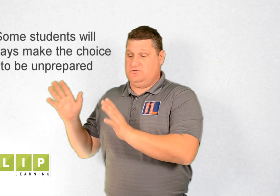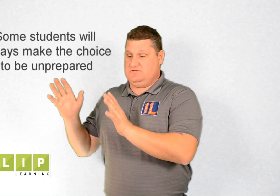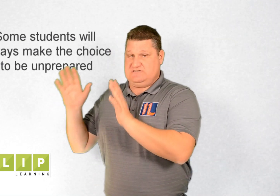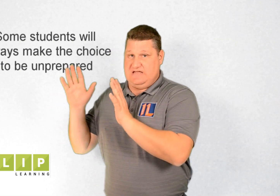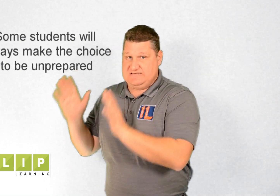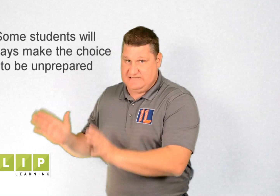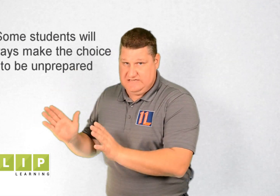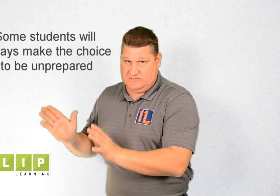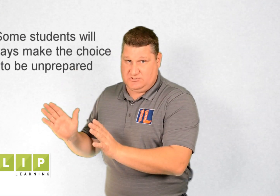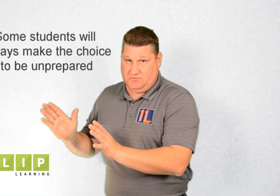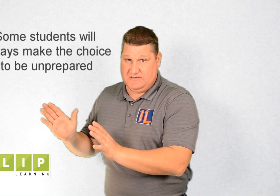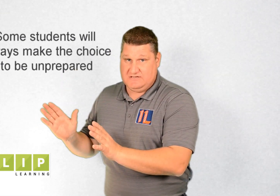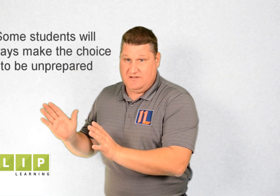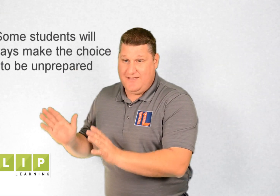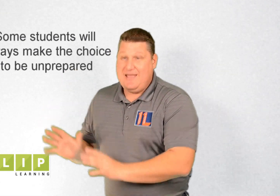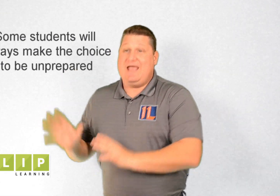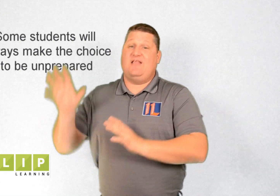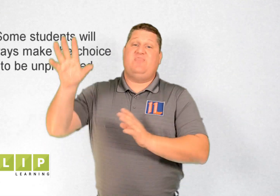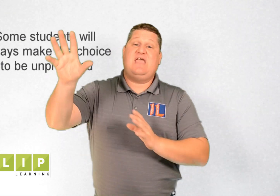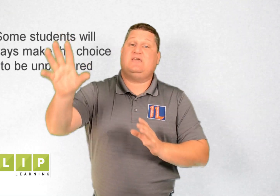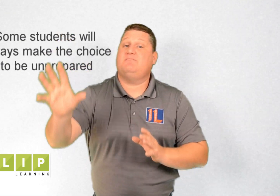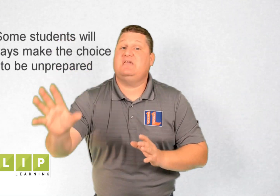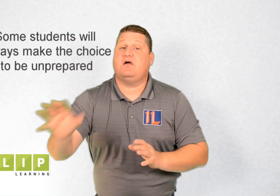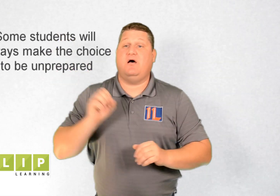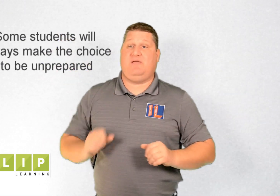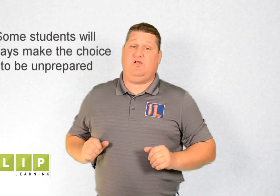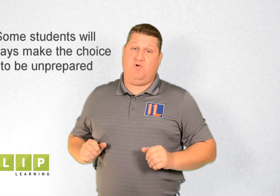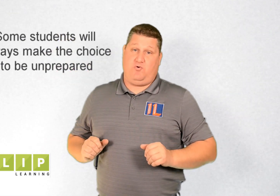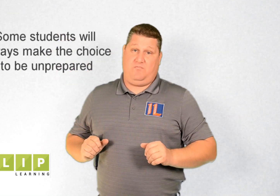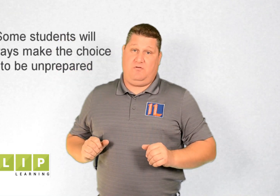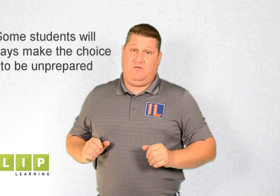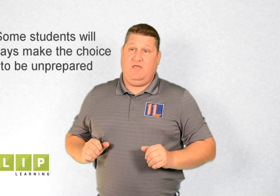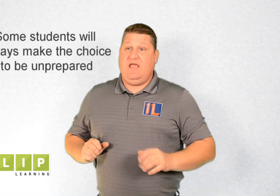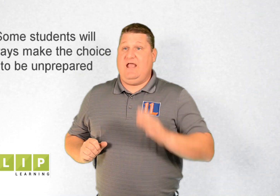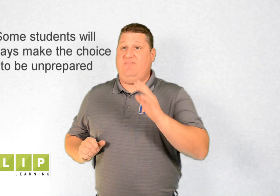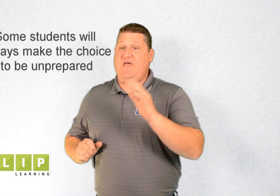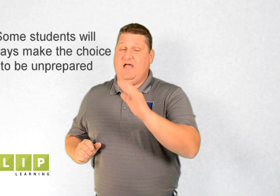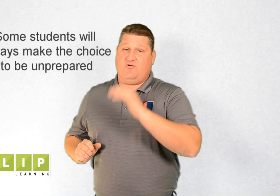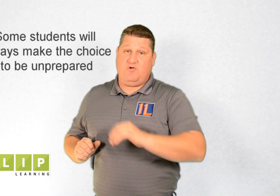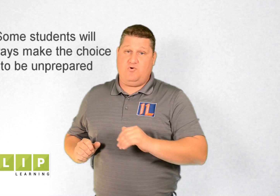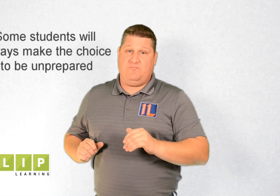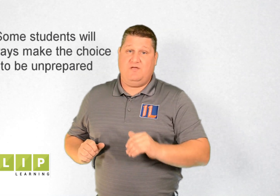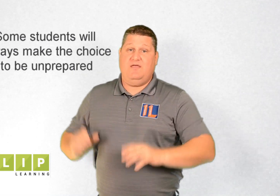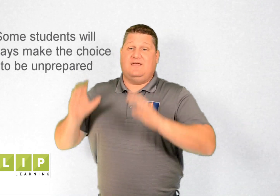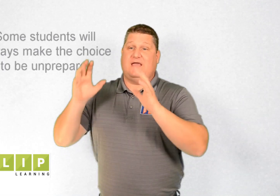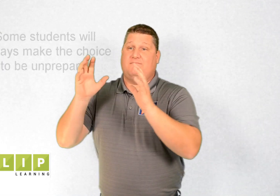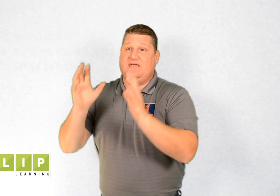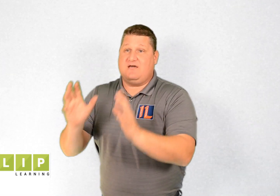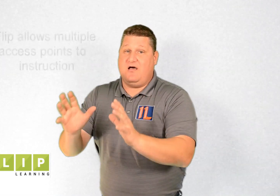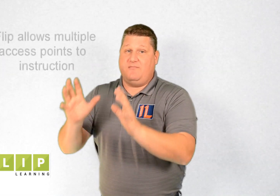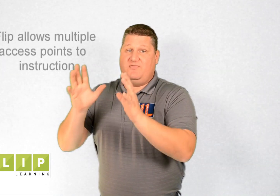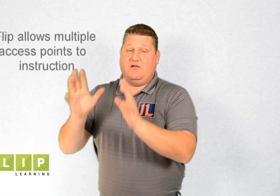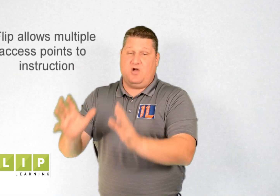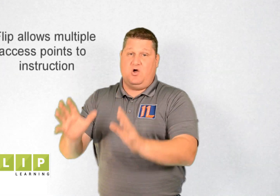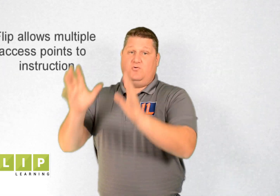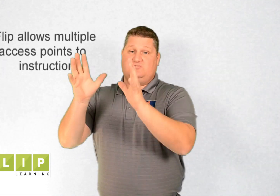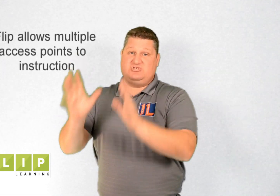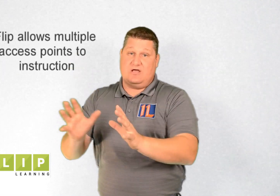students that didn't do it, and they can become a group. And that group can become their own